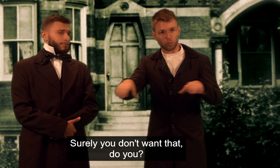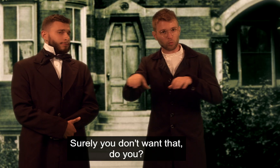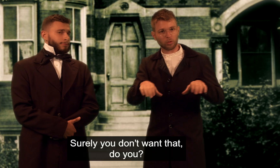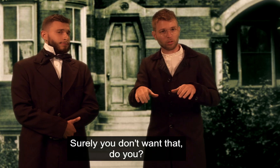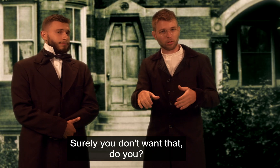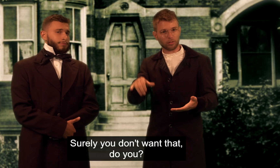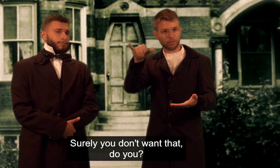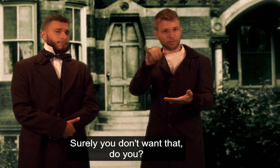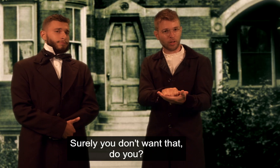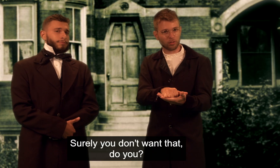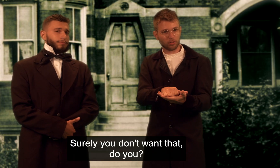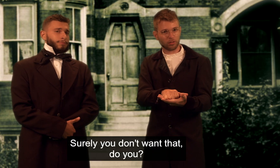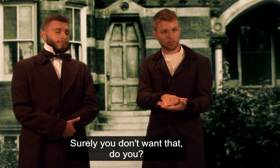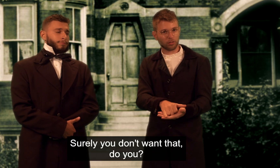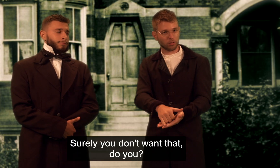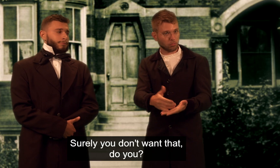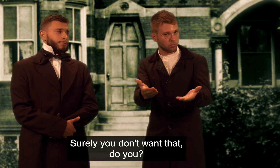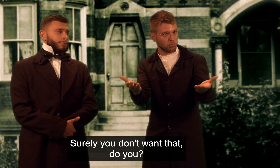Surely you don't want that, do you?